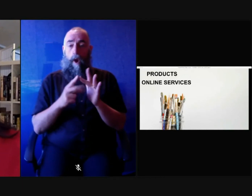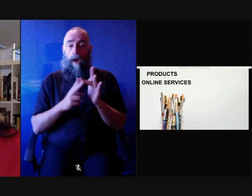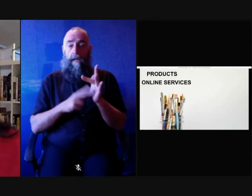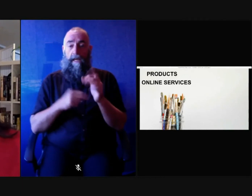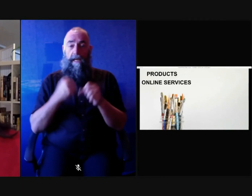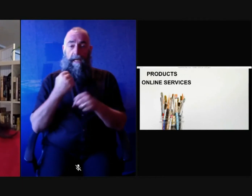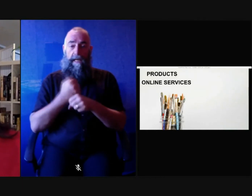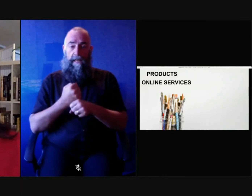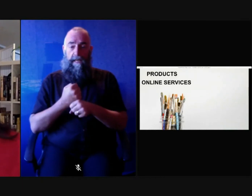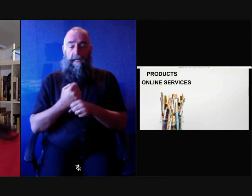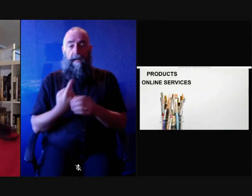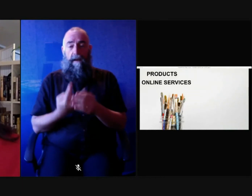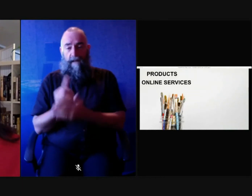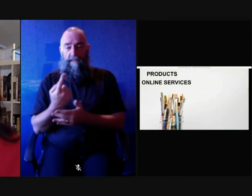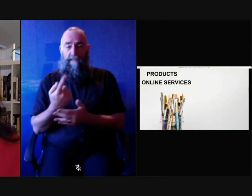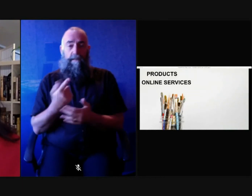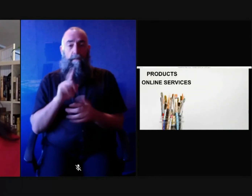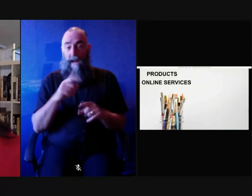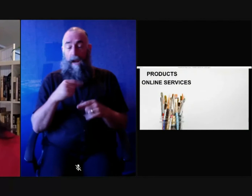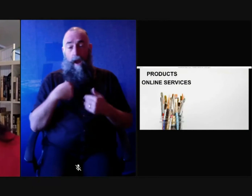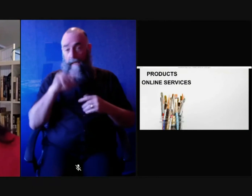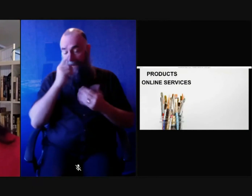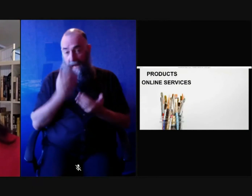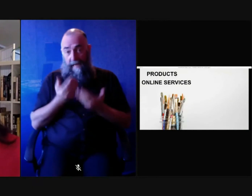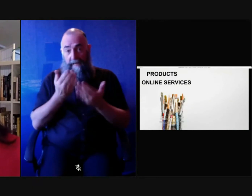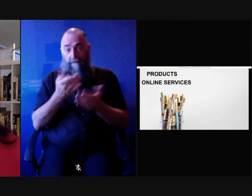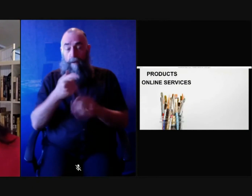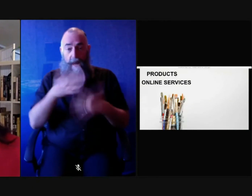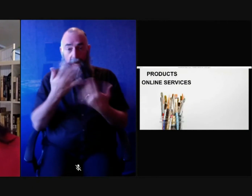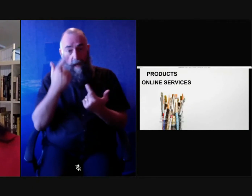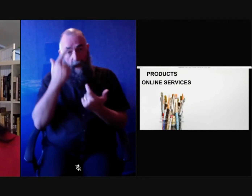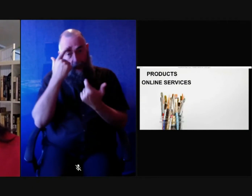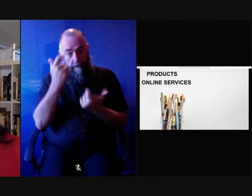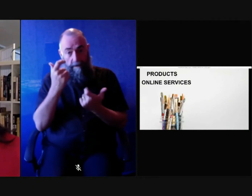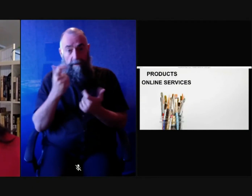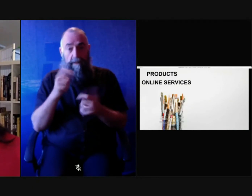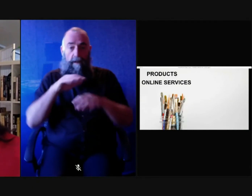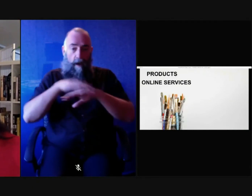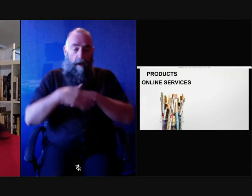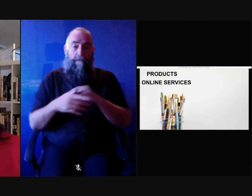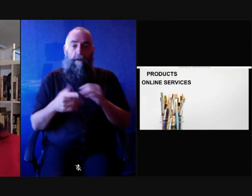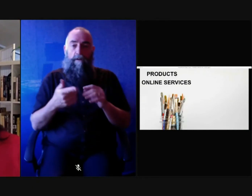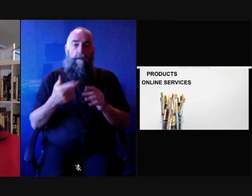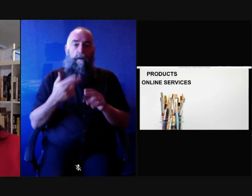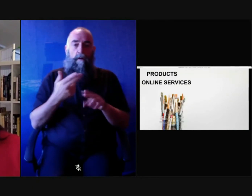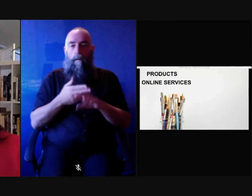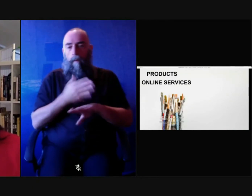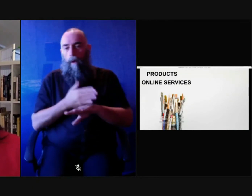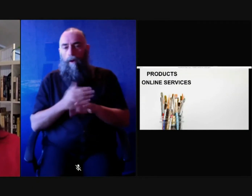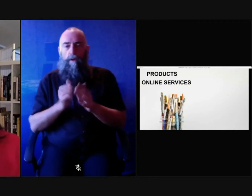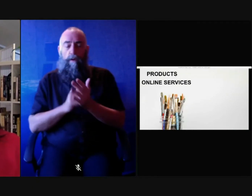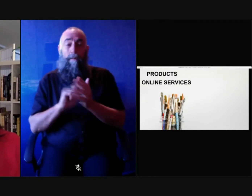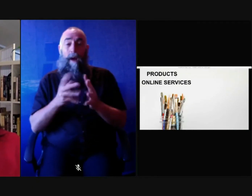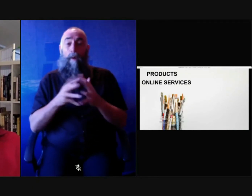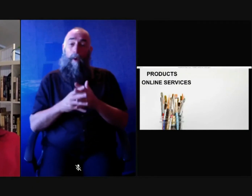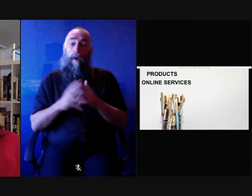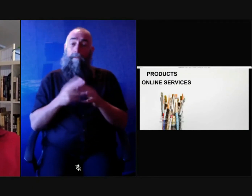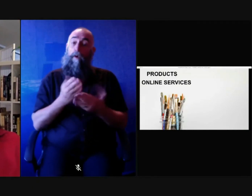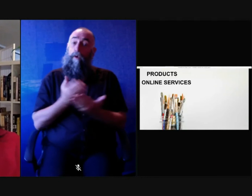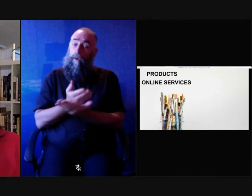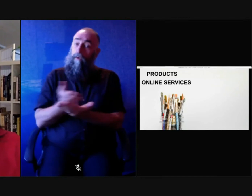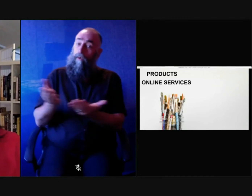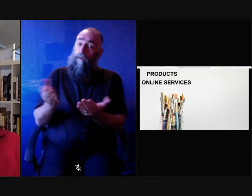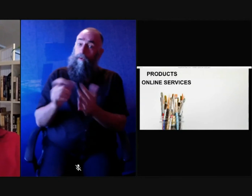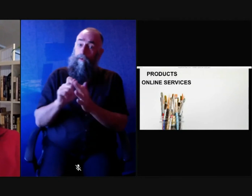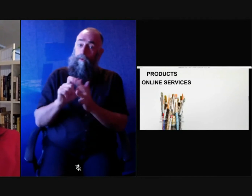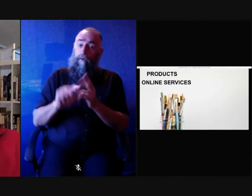So I can't give you any direct clues right at this moment, but I think it would be a great idea to do some research. And if any of you who are